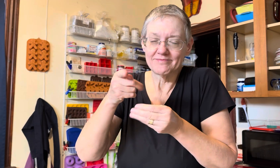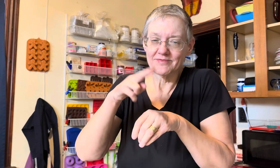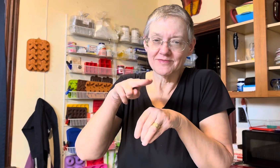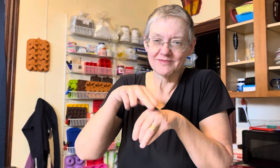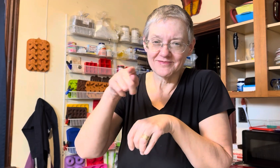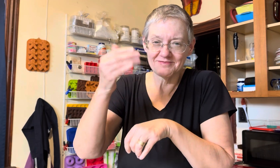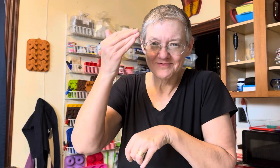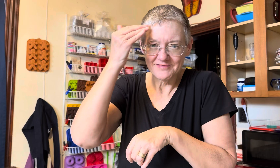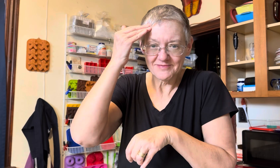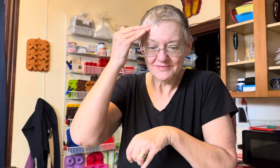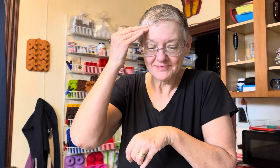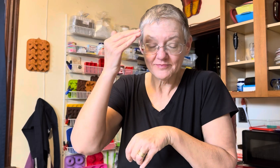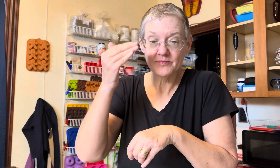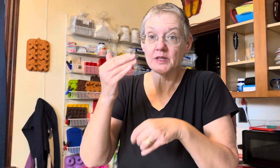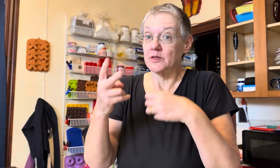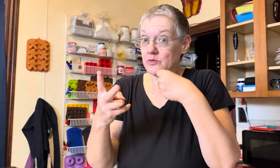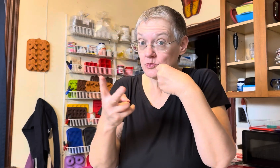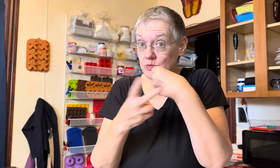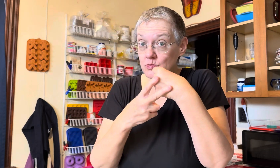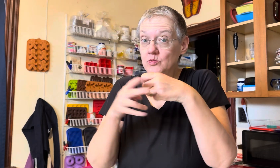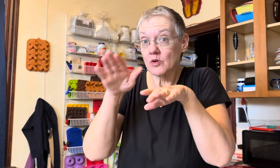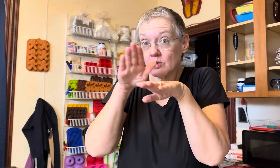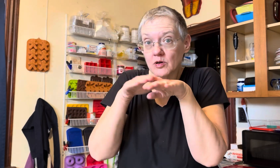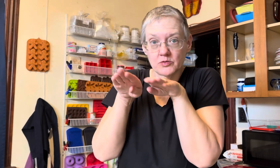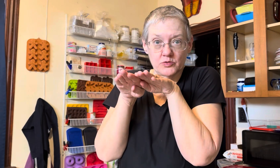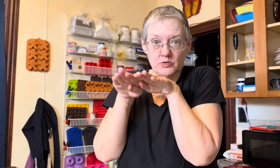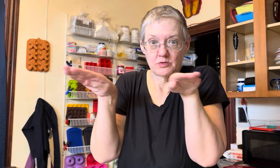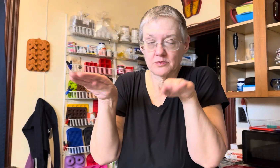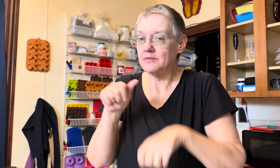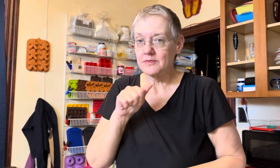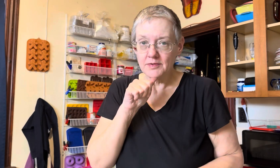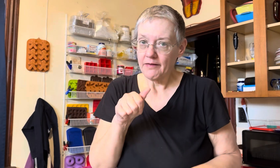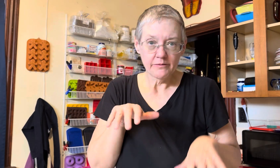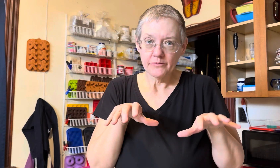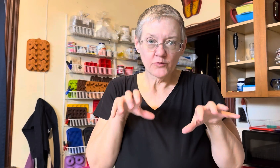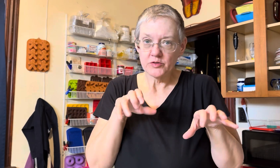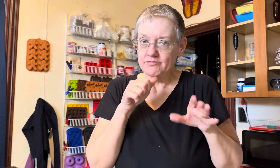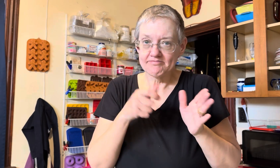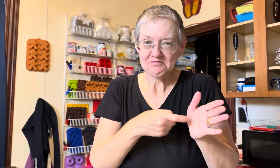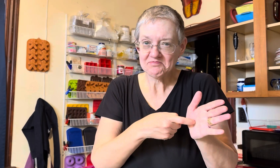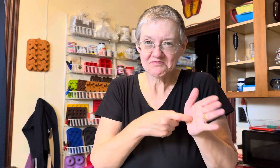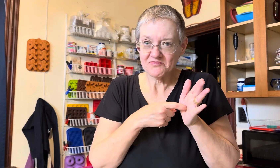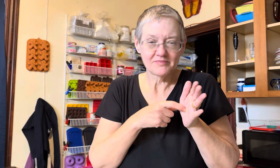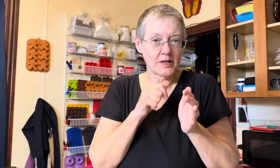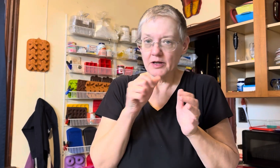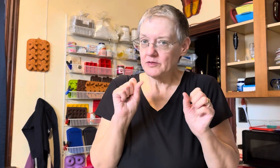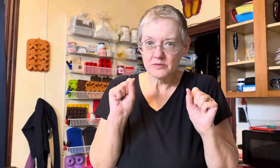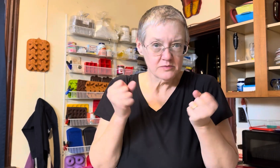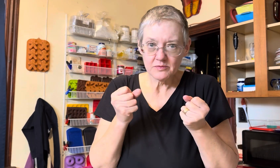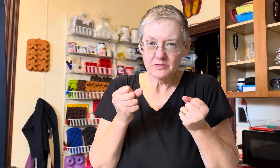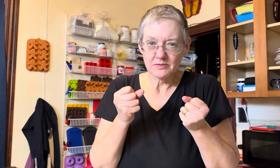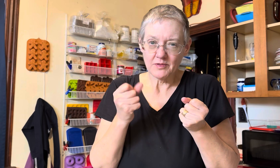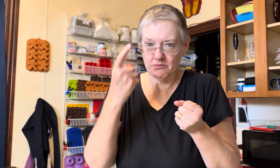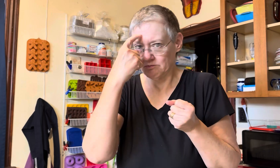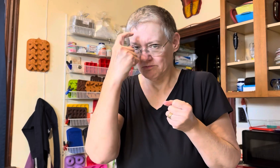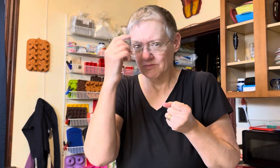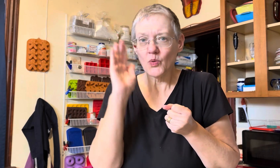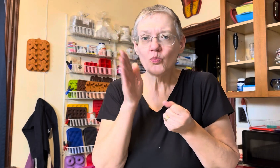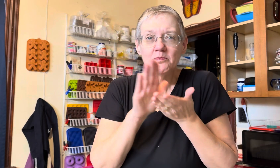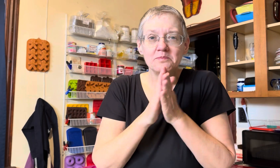out the air. You already know that. Store them on the shelf. Don't freeze them or refrigerate them. I think